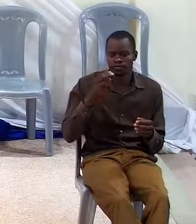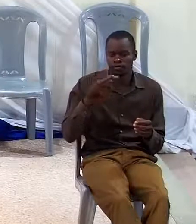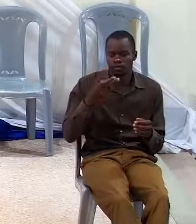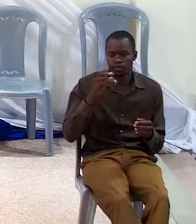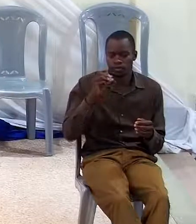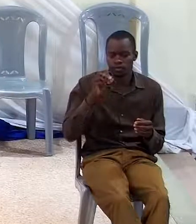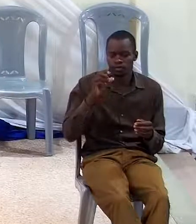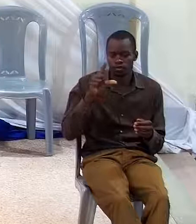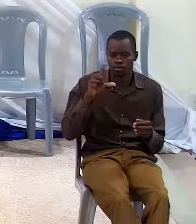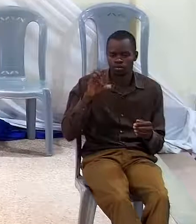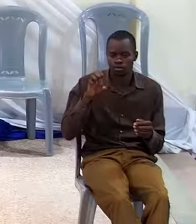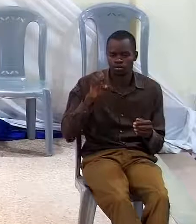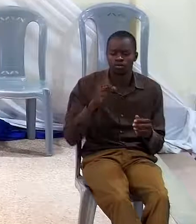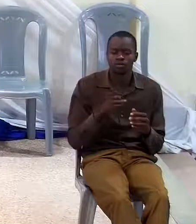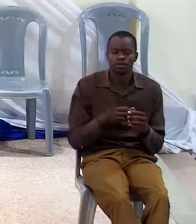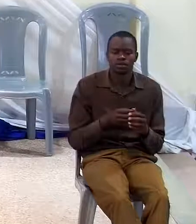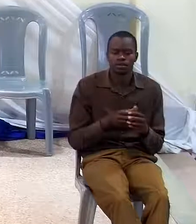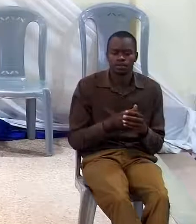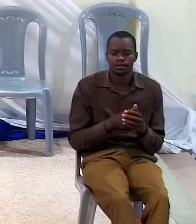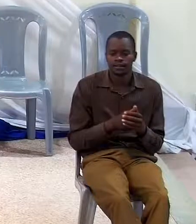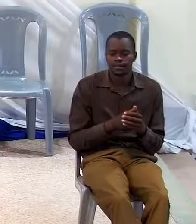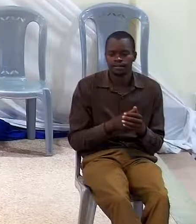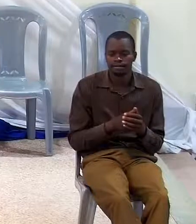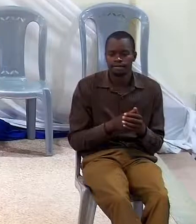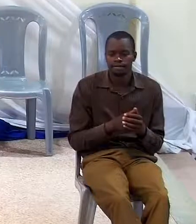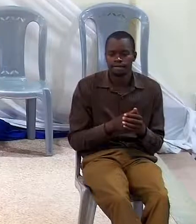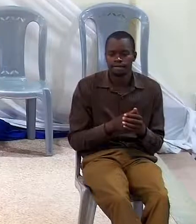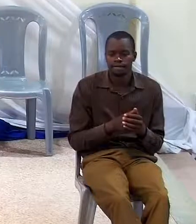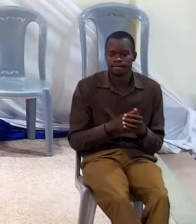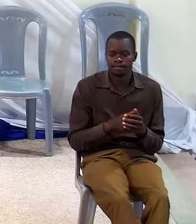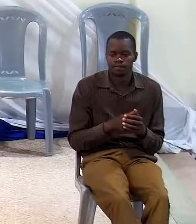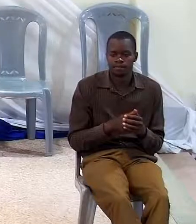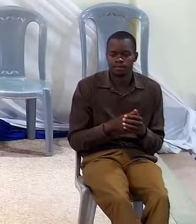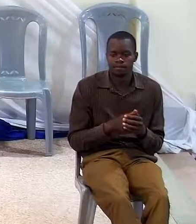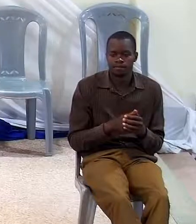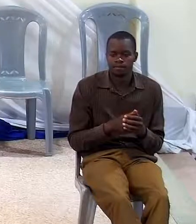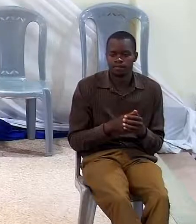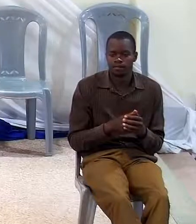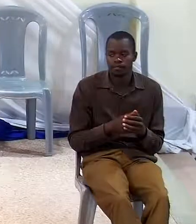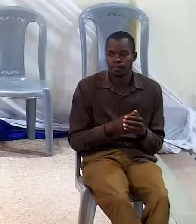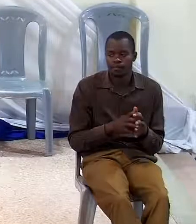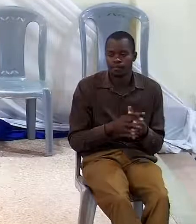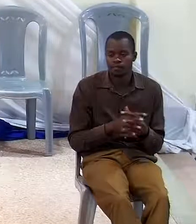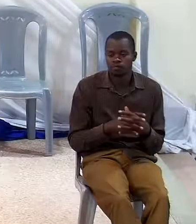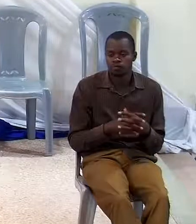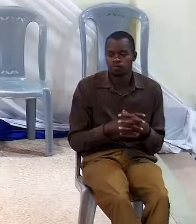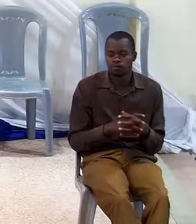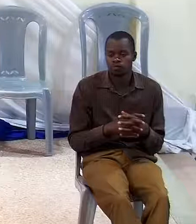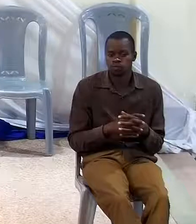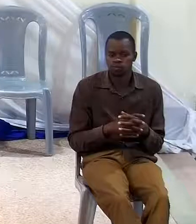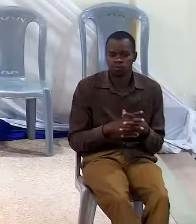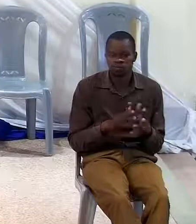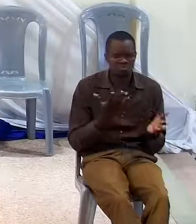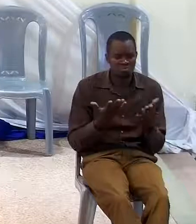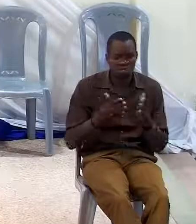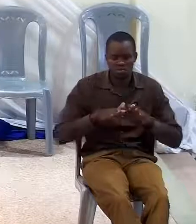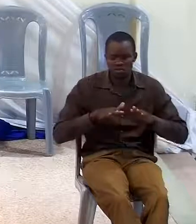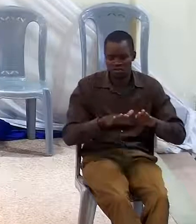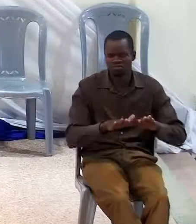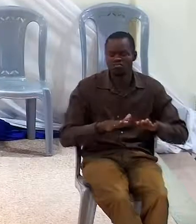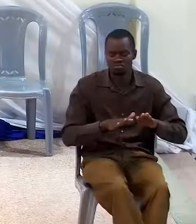whole wimbi ugali. If it is chapati, eat the whole